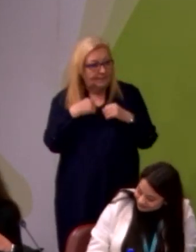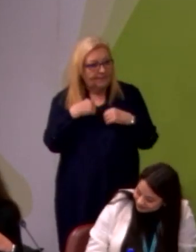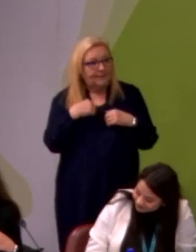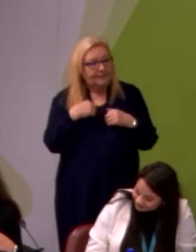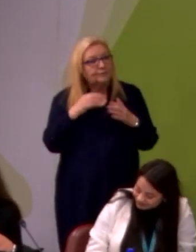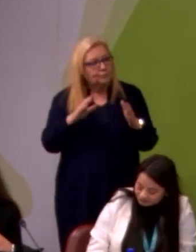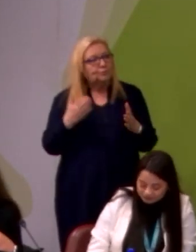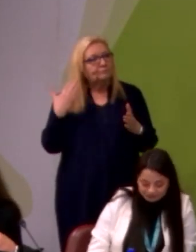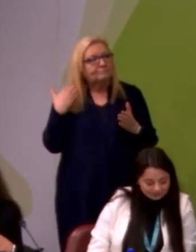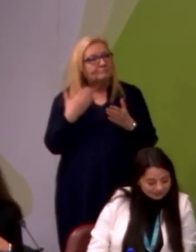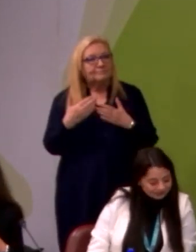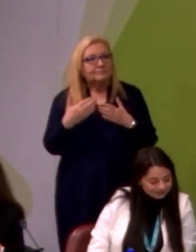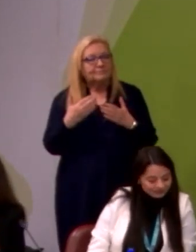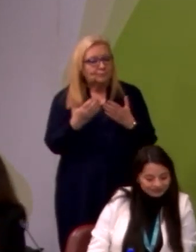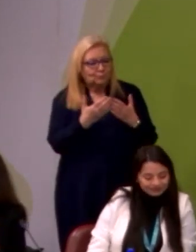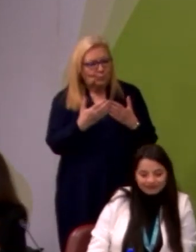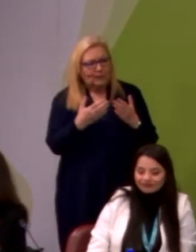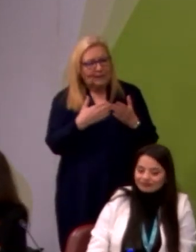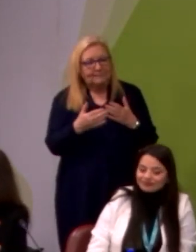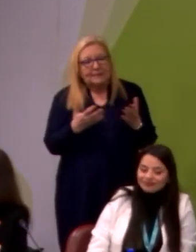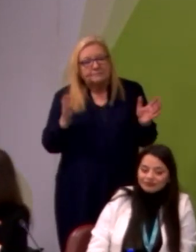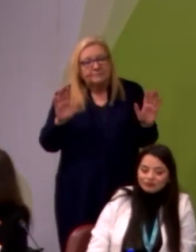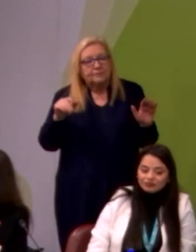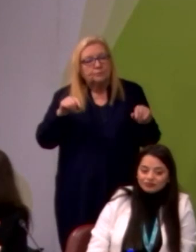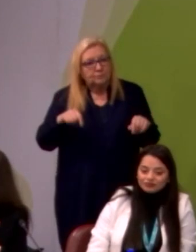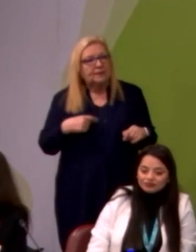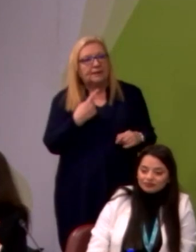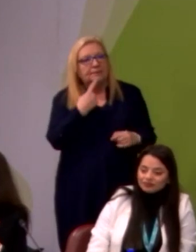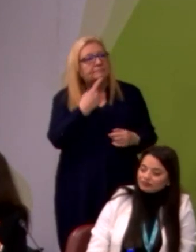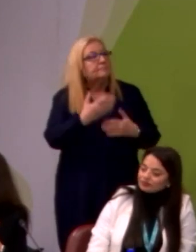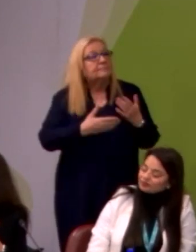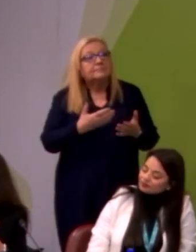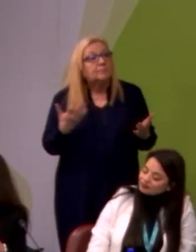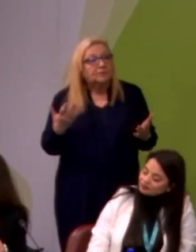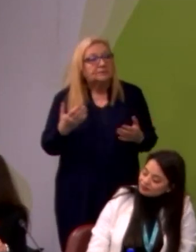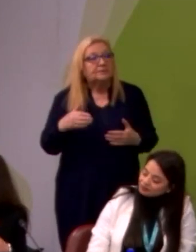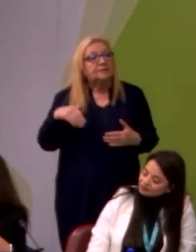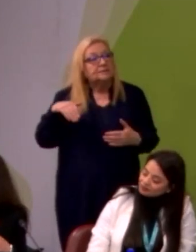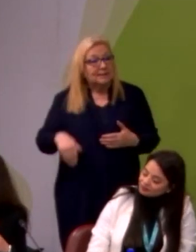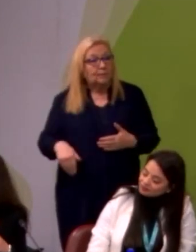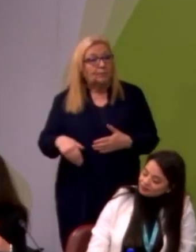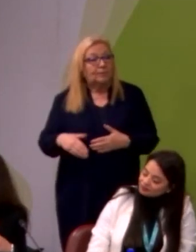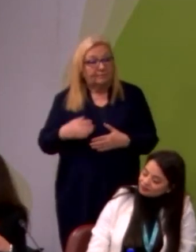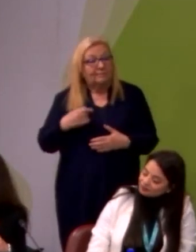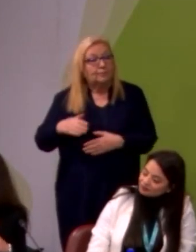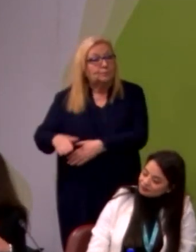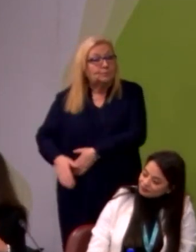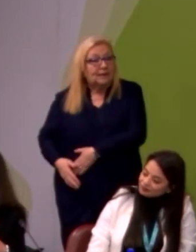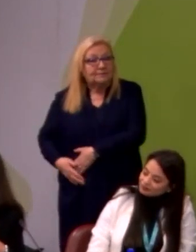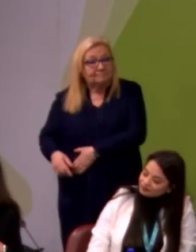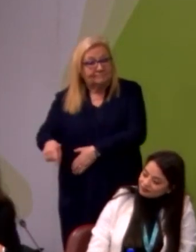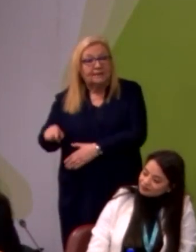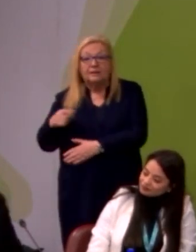school. But today I'm going to tell you about South Sudan. It's a country that holds a very special place in my